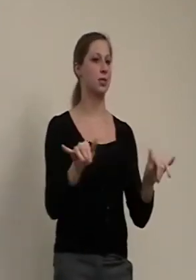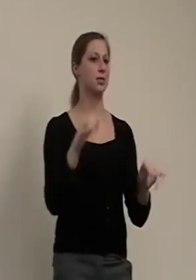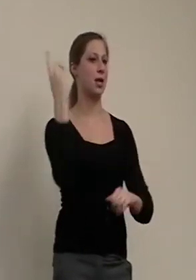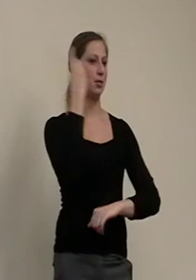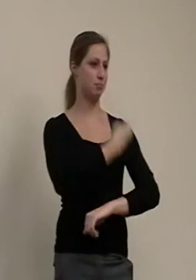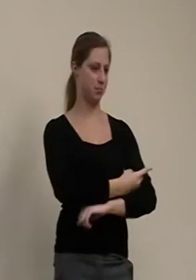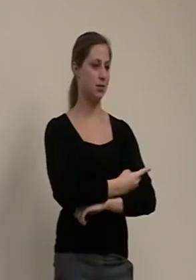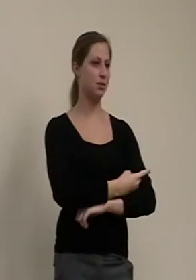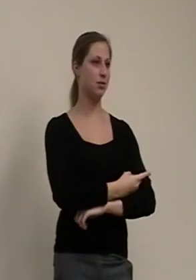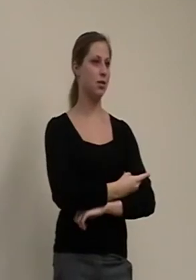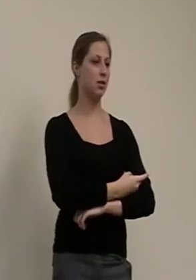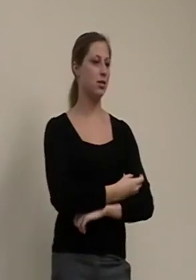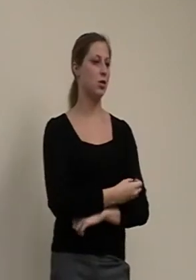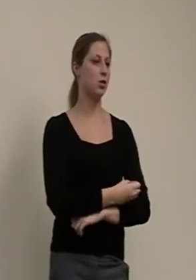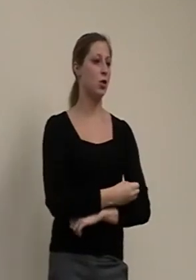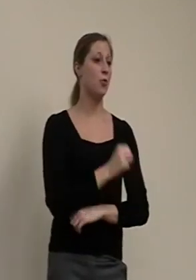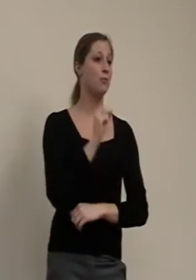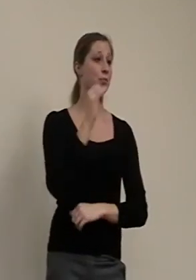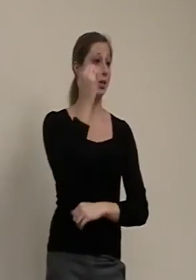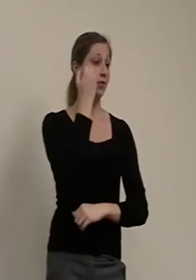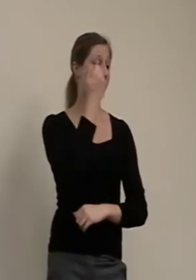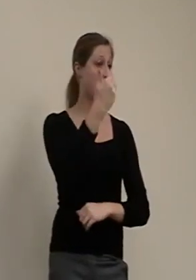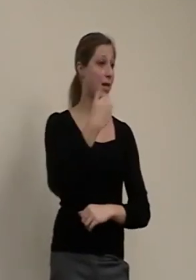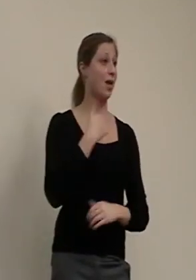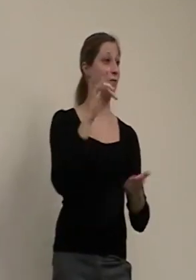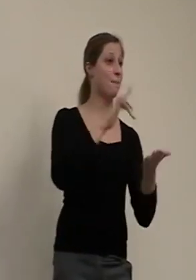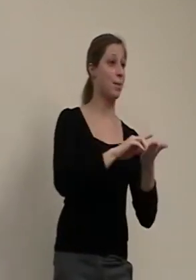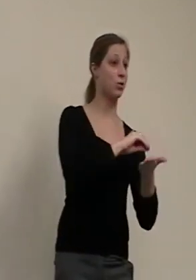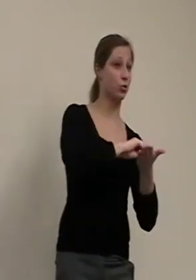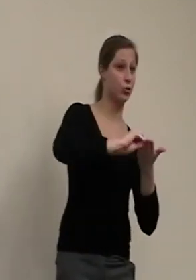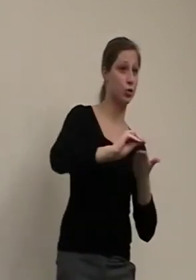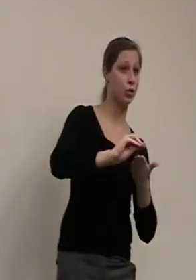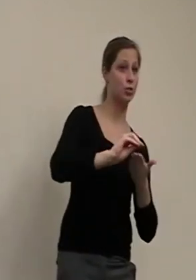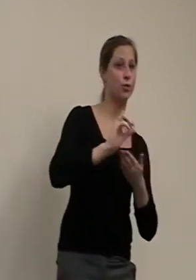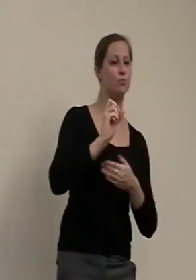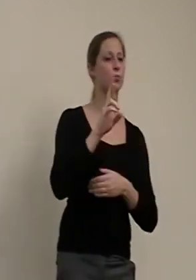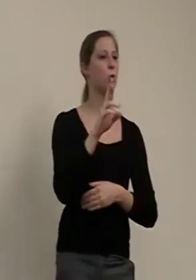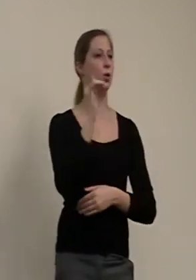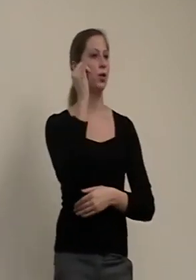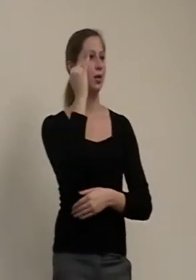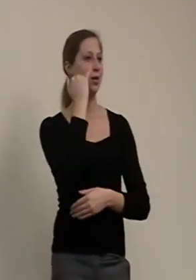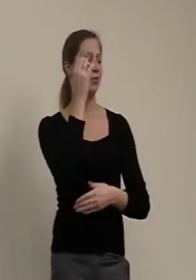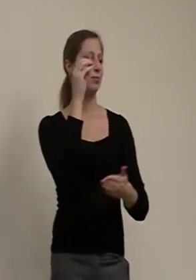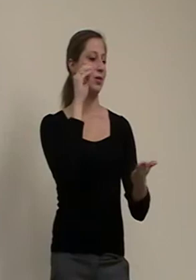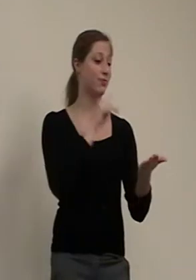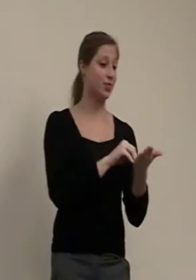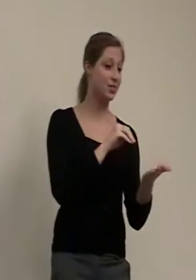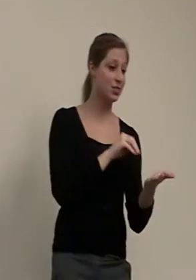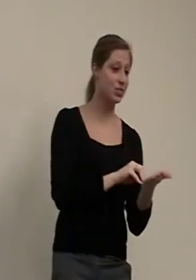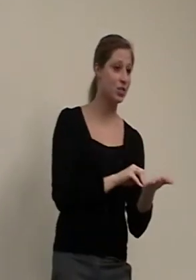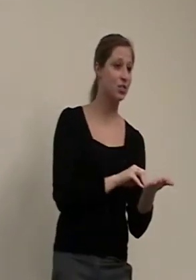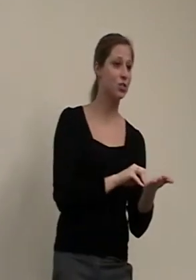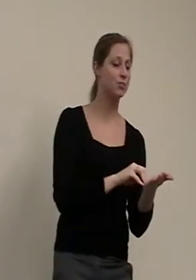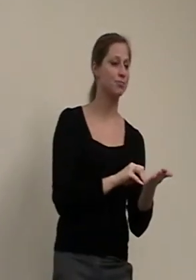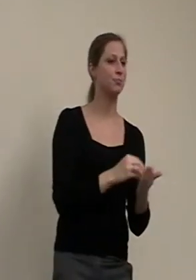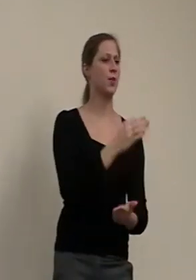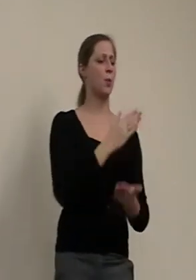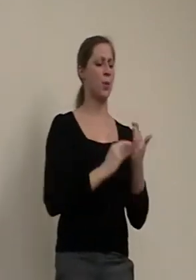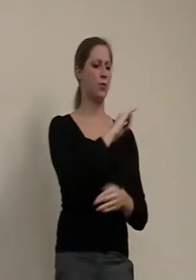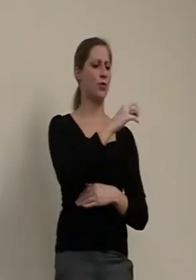get medical clearance if for some reason they need to see a physician first. So part of our job as audiologists is to determine, is there